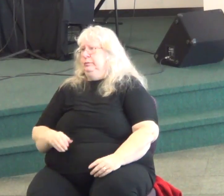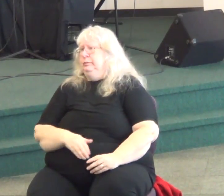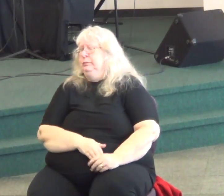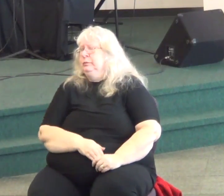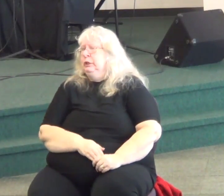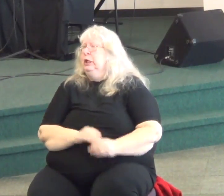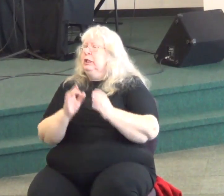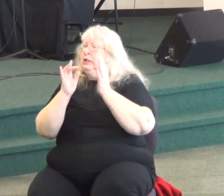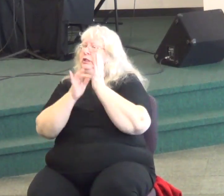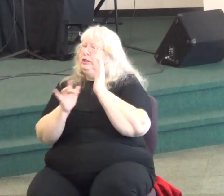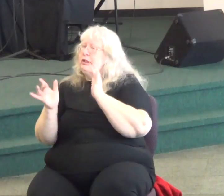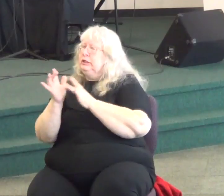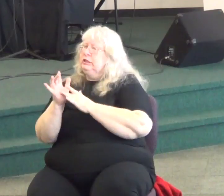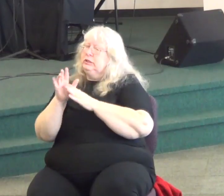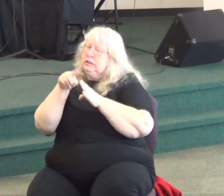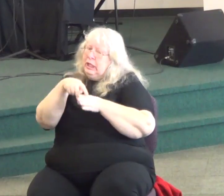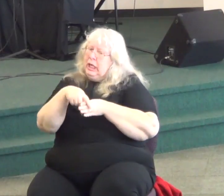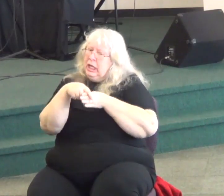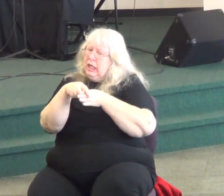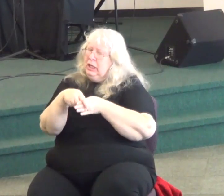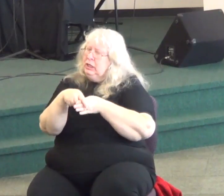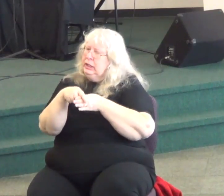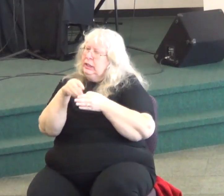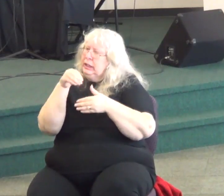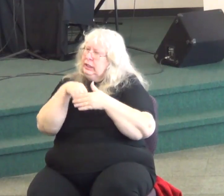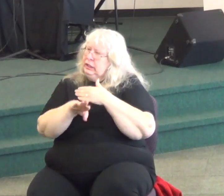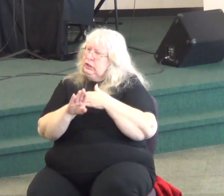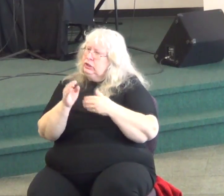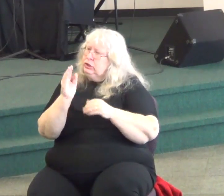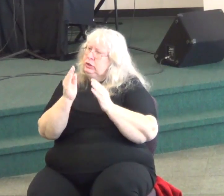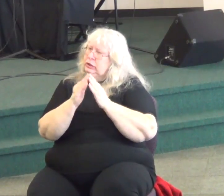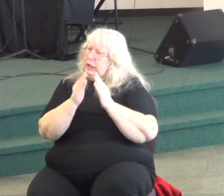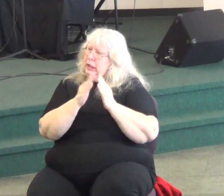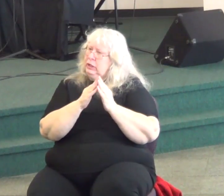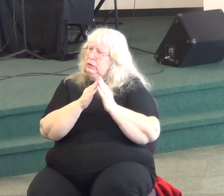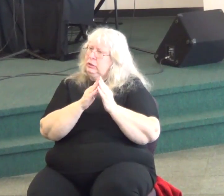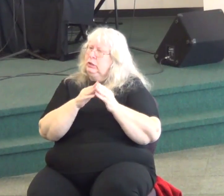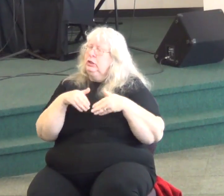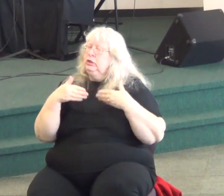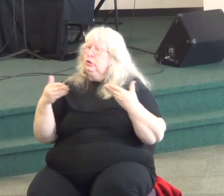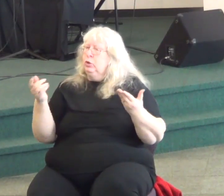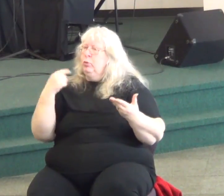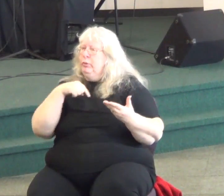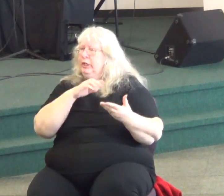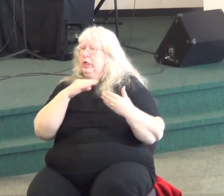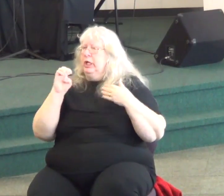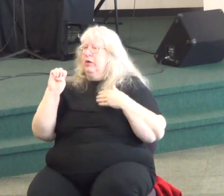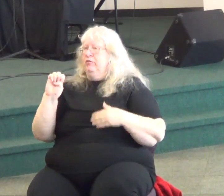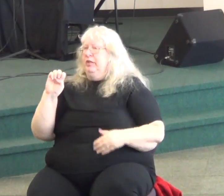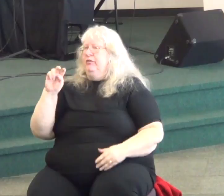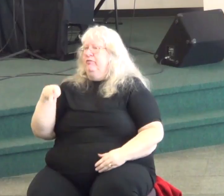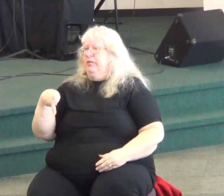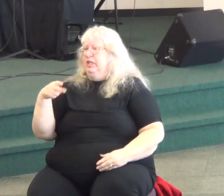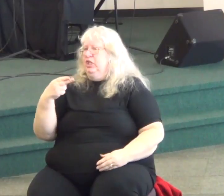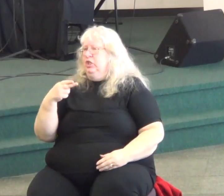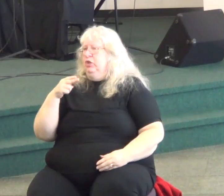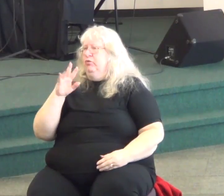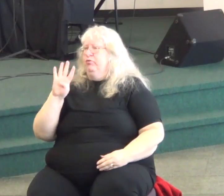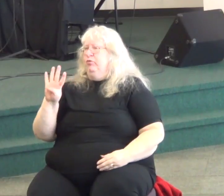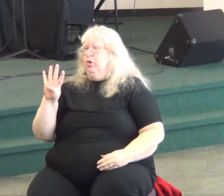Jesus rode into town so we could have Ephesians 4:5 happen. It says there is one Lord, one